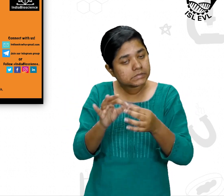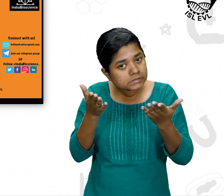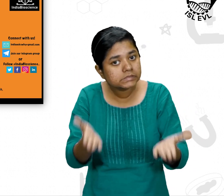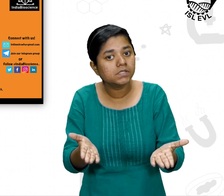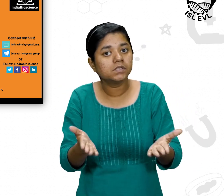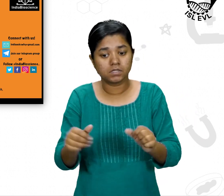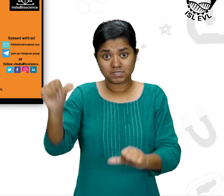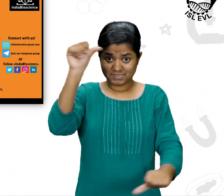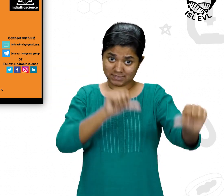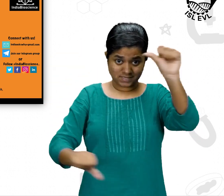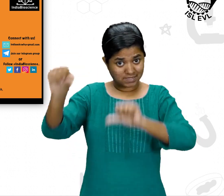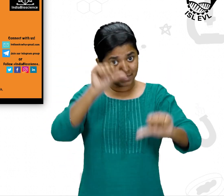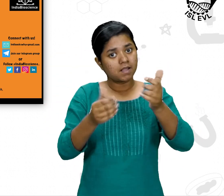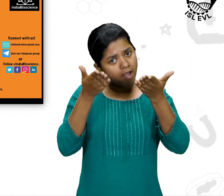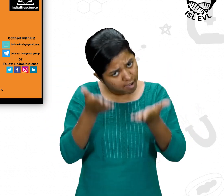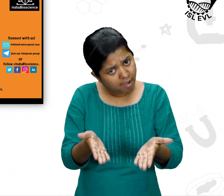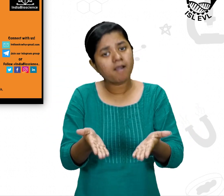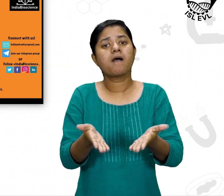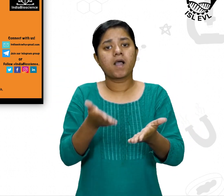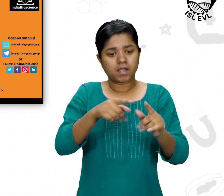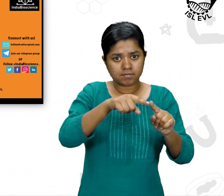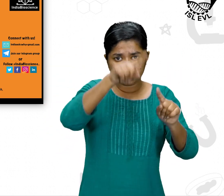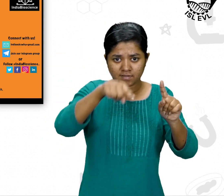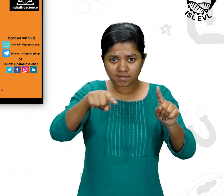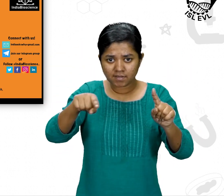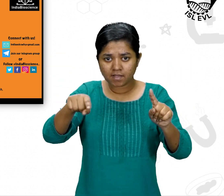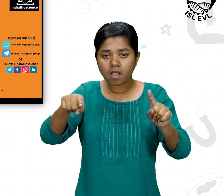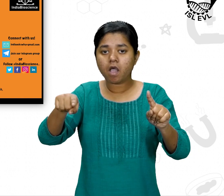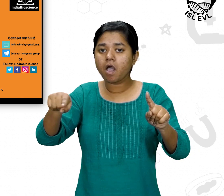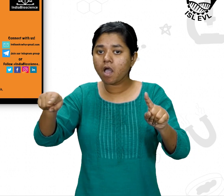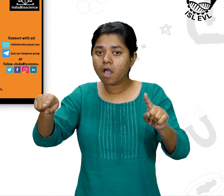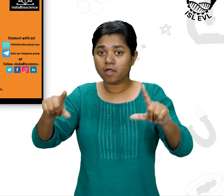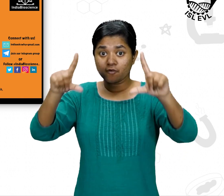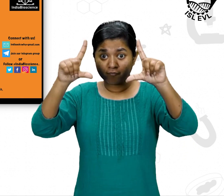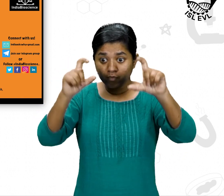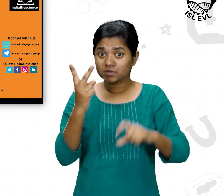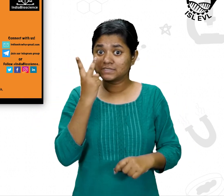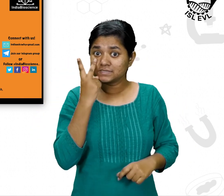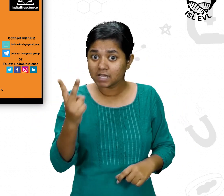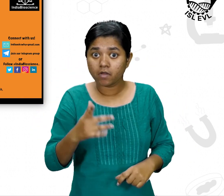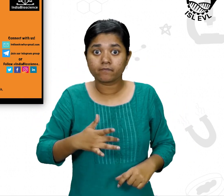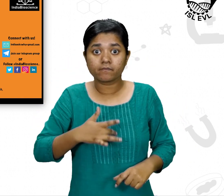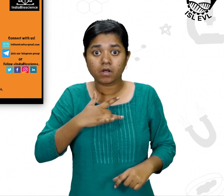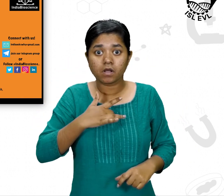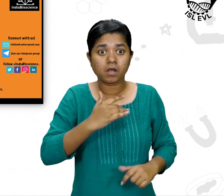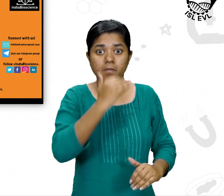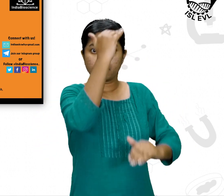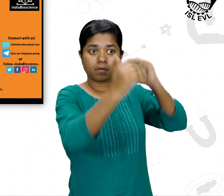Okay, that sounds really fascinating.